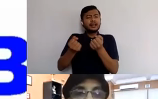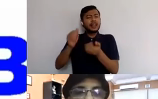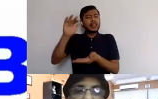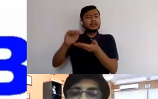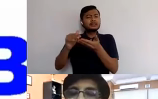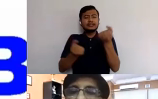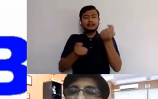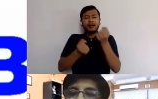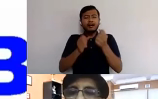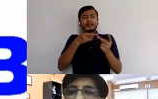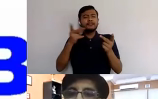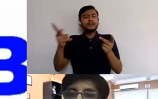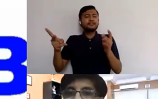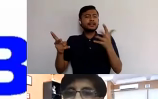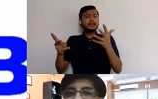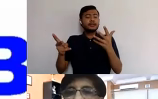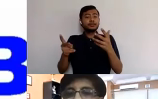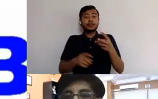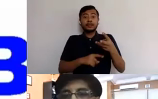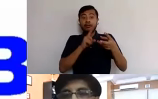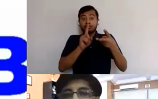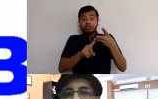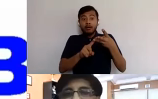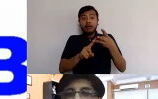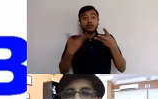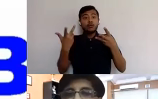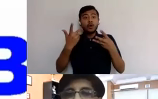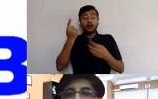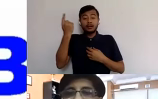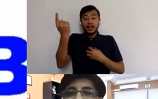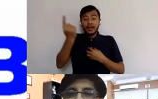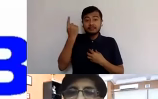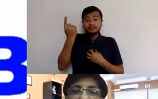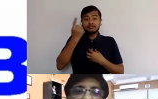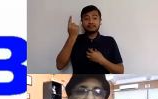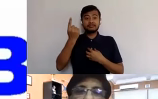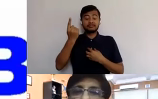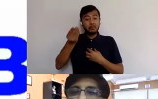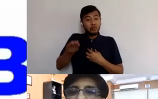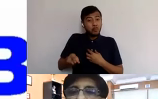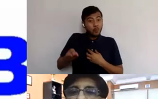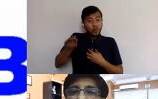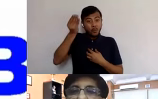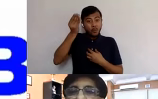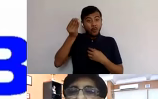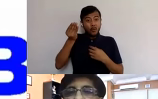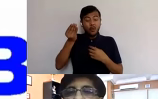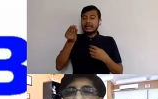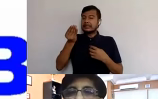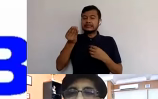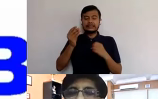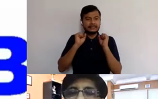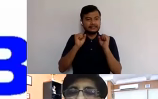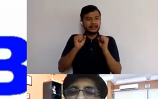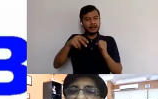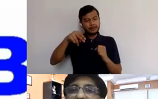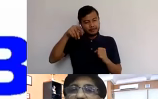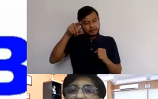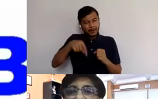energy efficient solution. You know, most of the time the technology gets focused in terms of energy